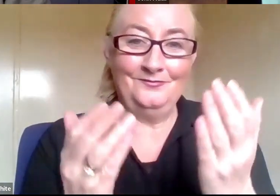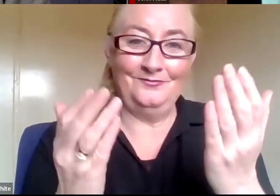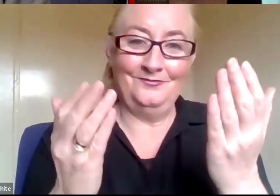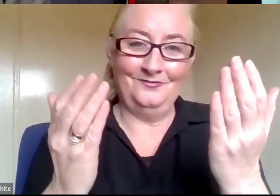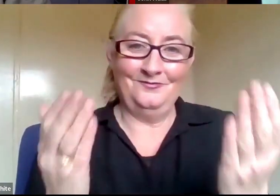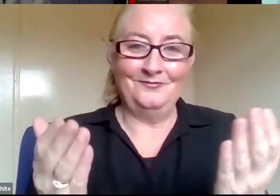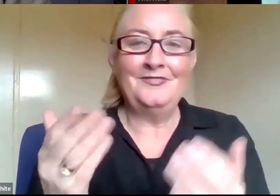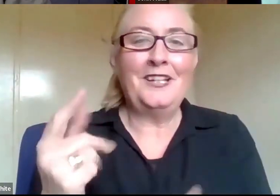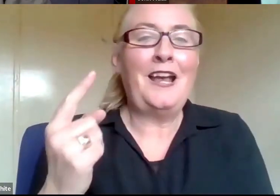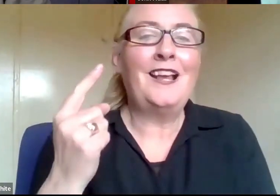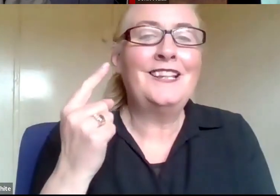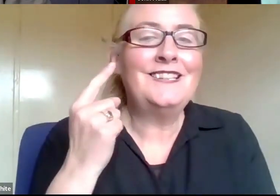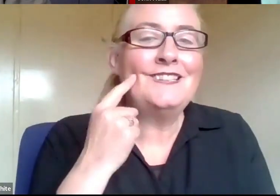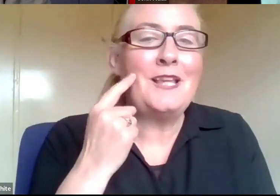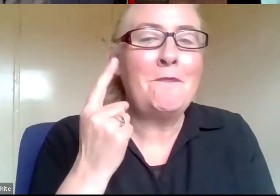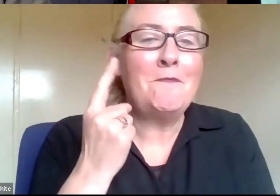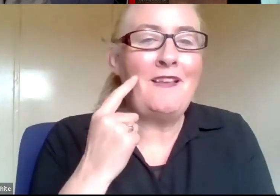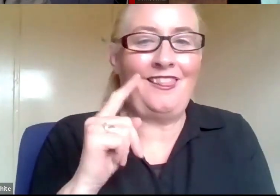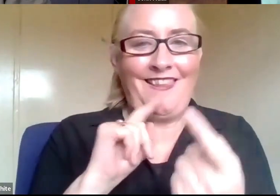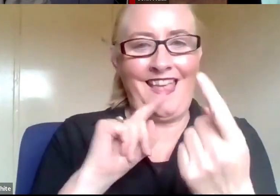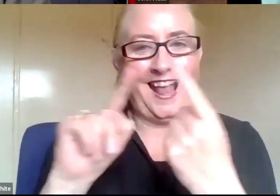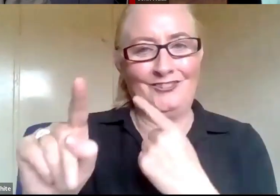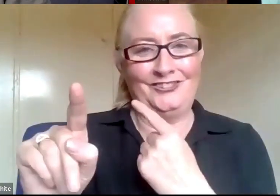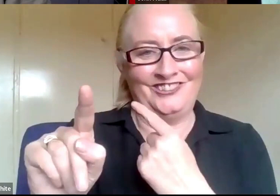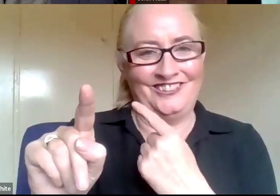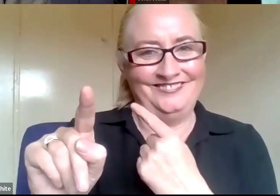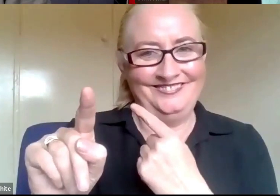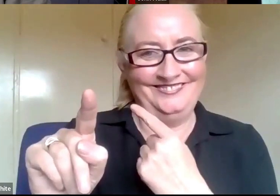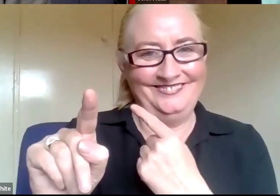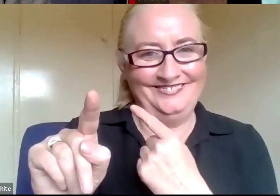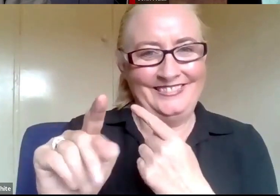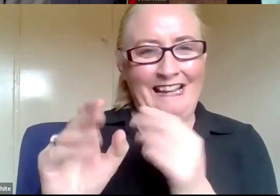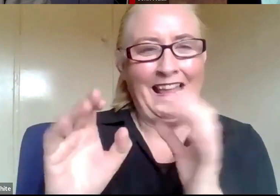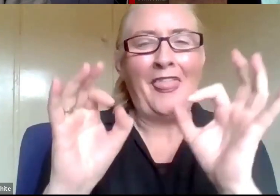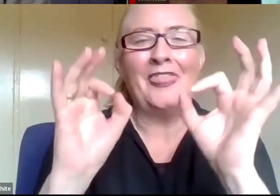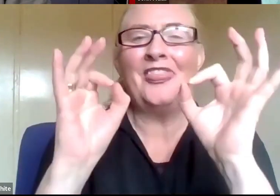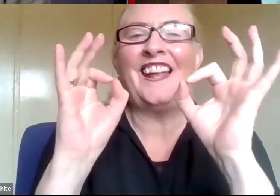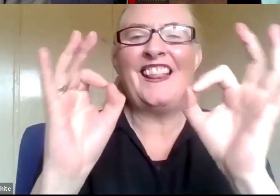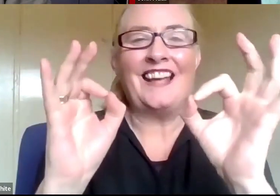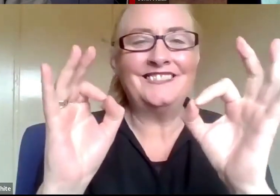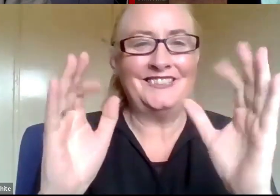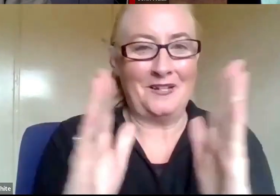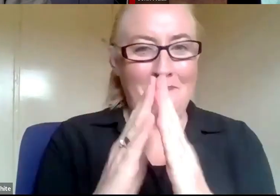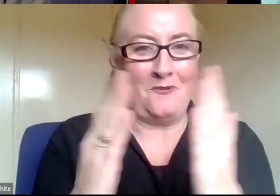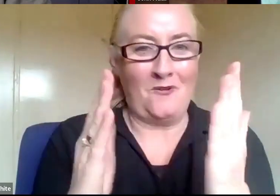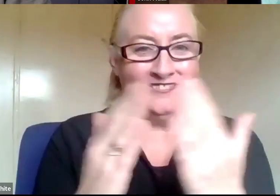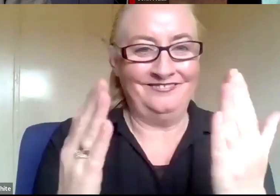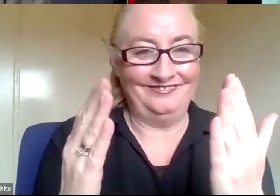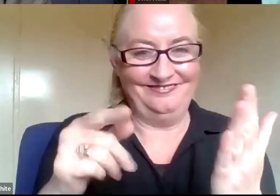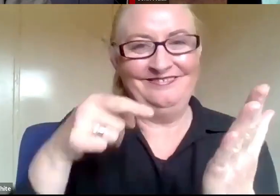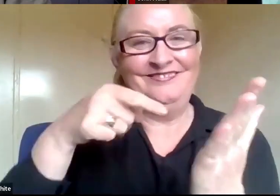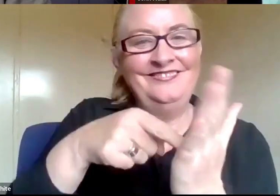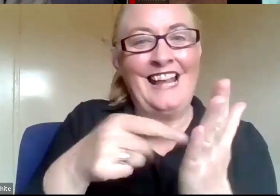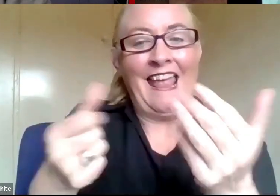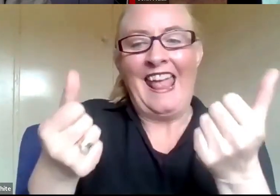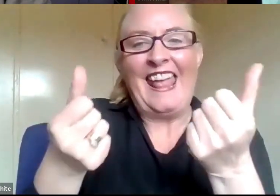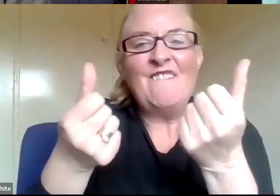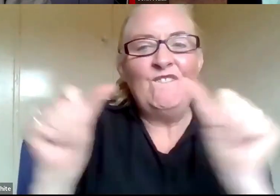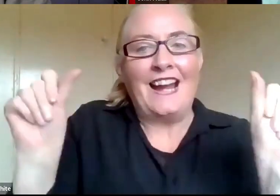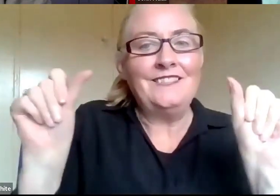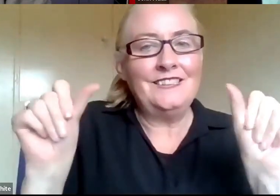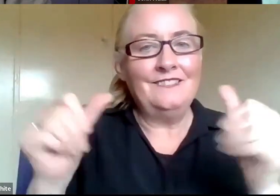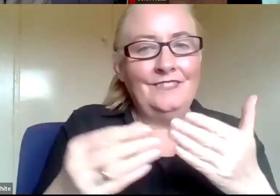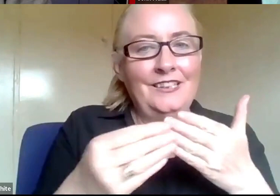answer. The classic book is Effective Leadership, which is a pan